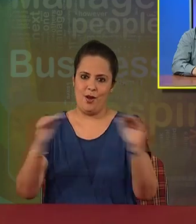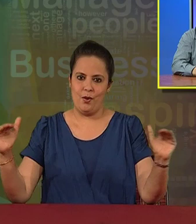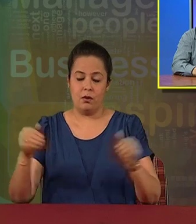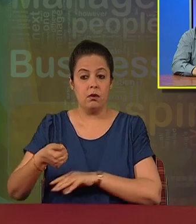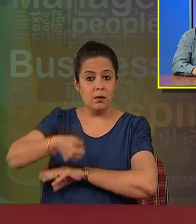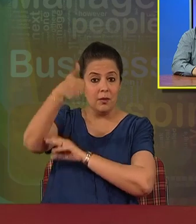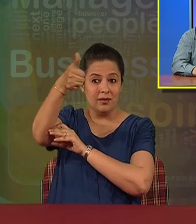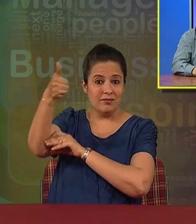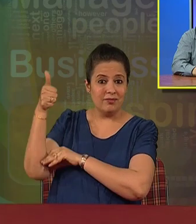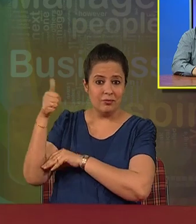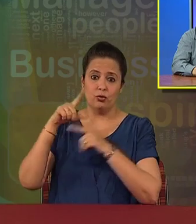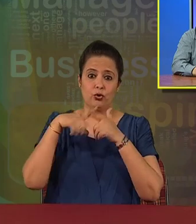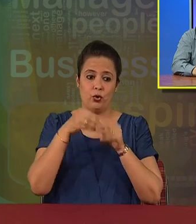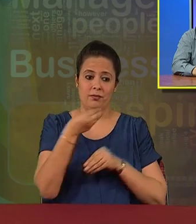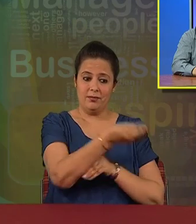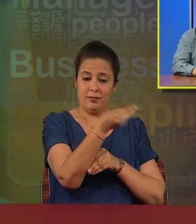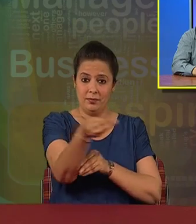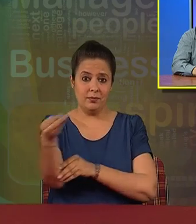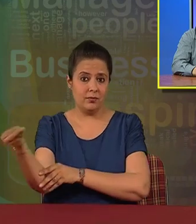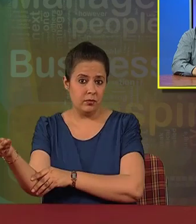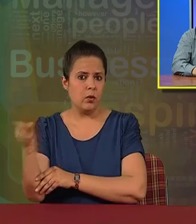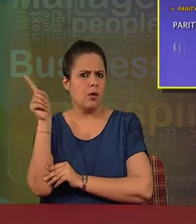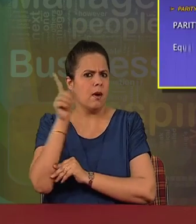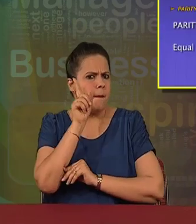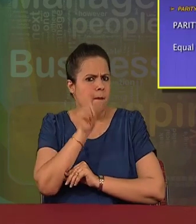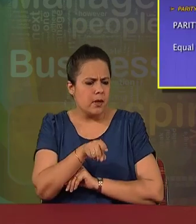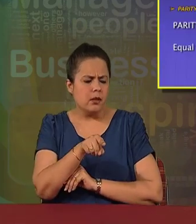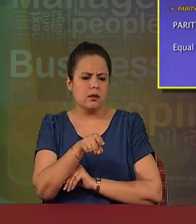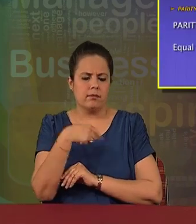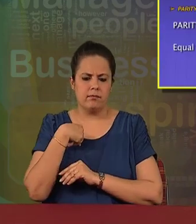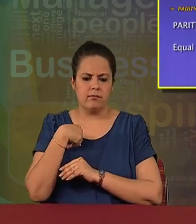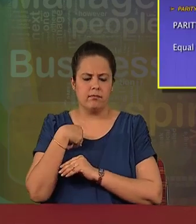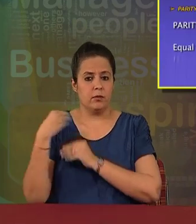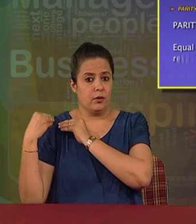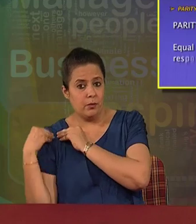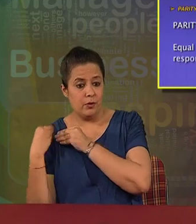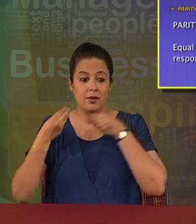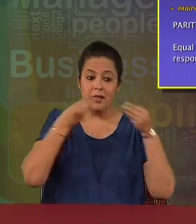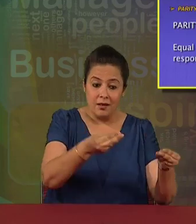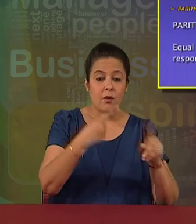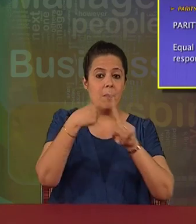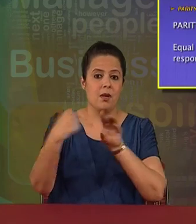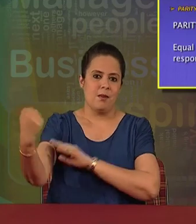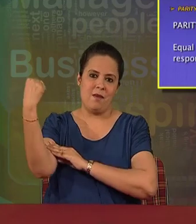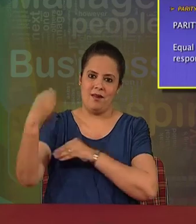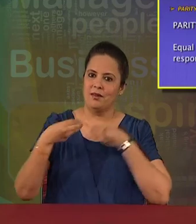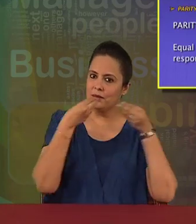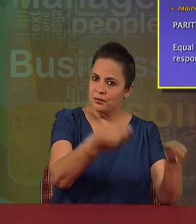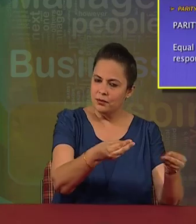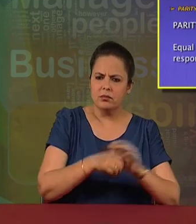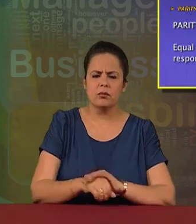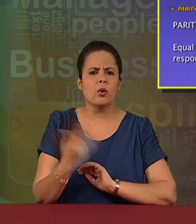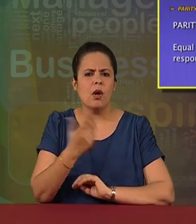giving jobs to the subordinates, they must ensure that equal amount of authority is also given to them. Because once